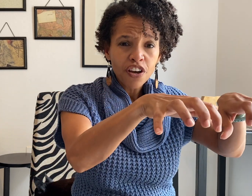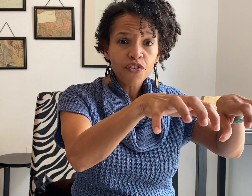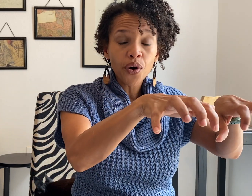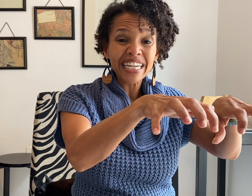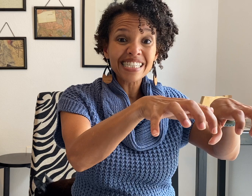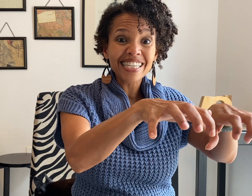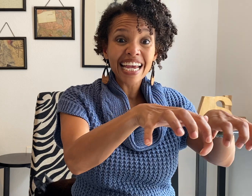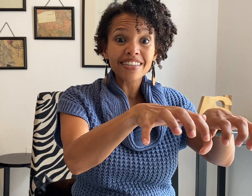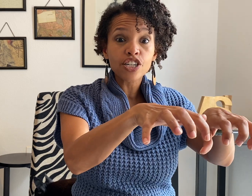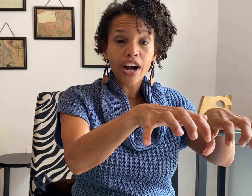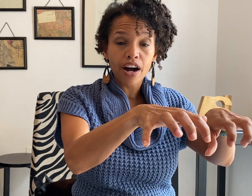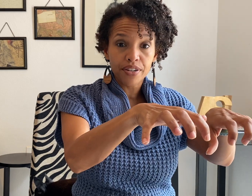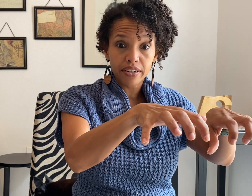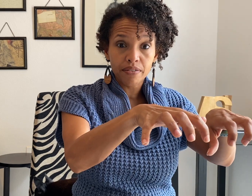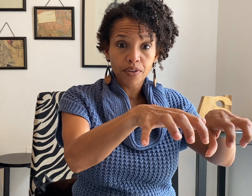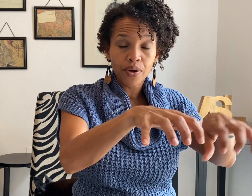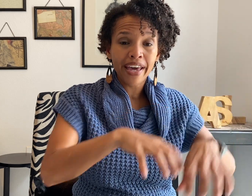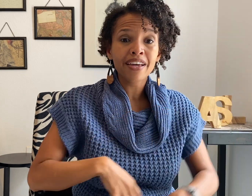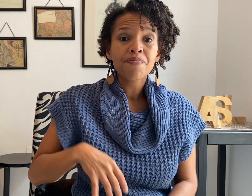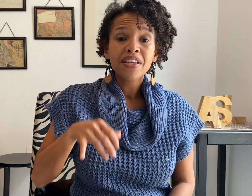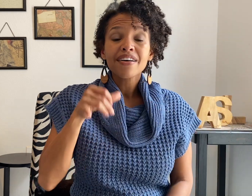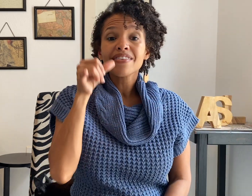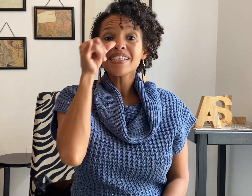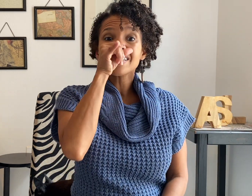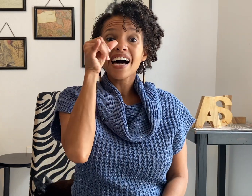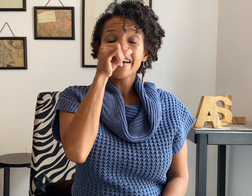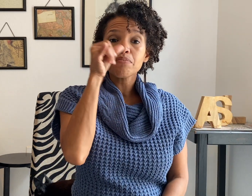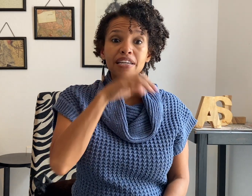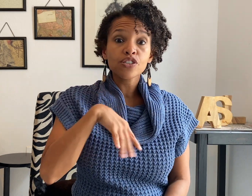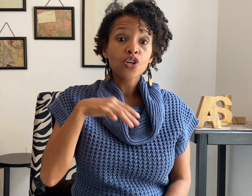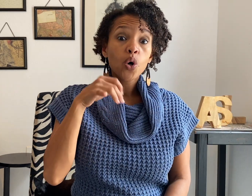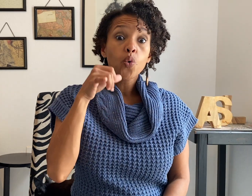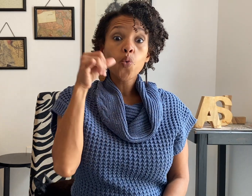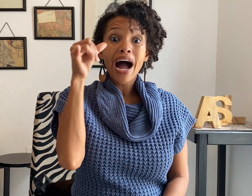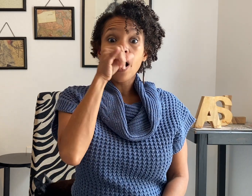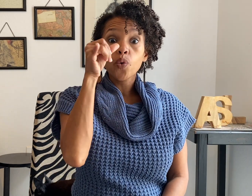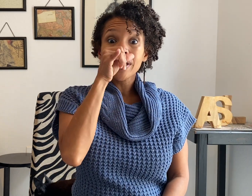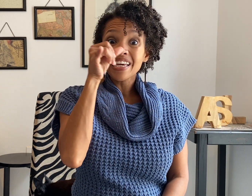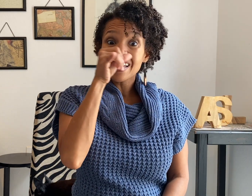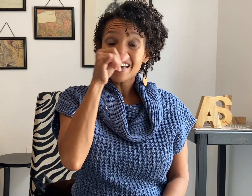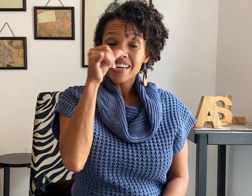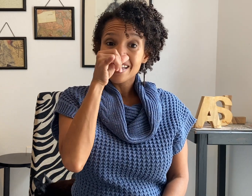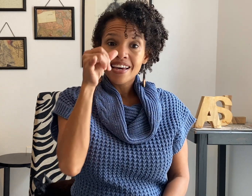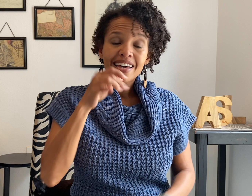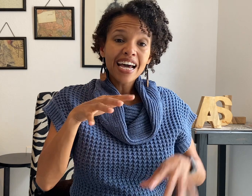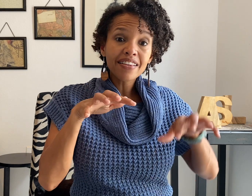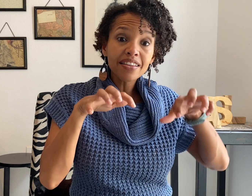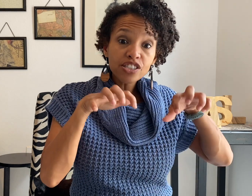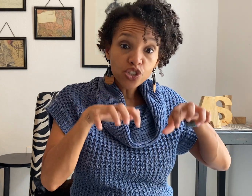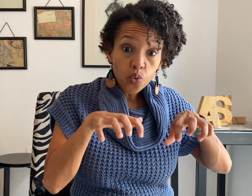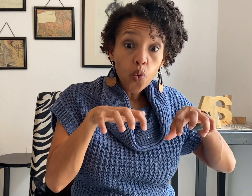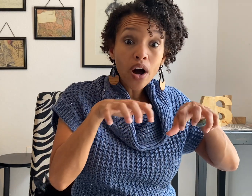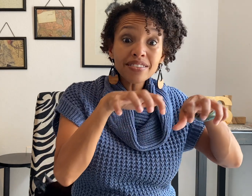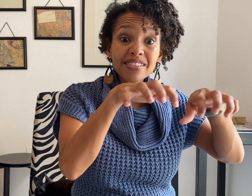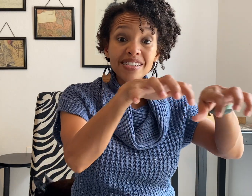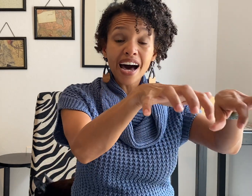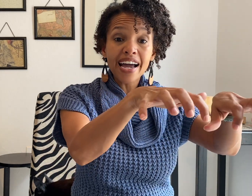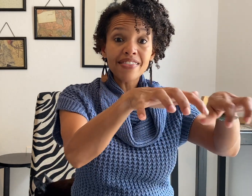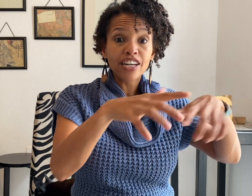for insanely crowded, okay? This sign means wowie. And then this is one sign that